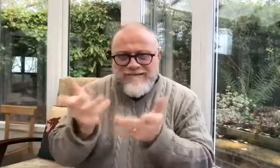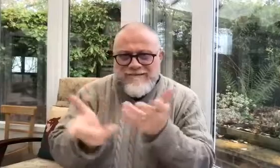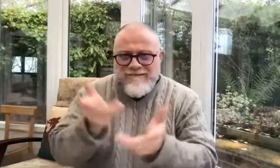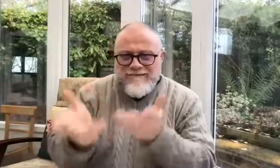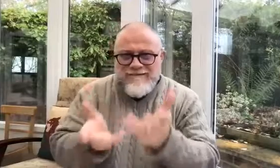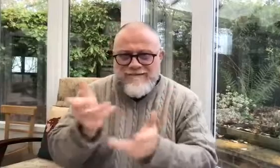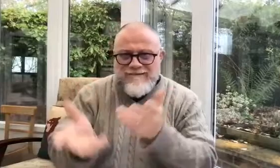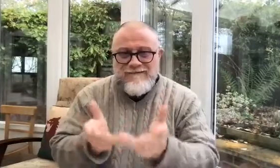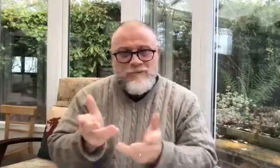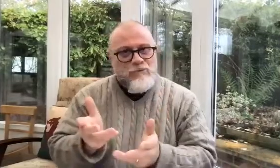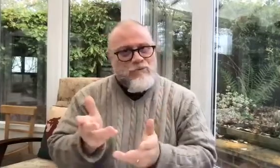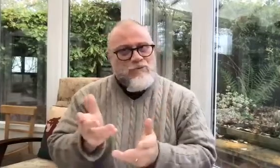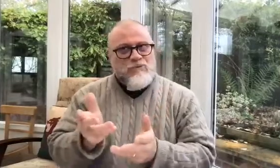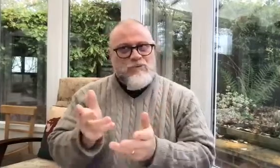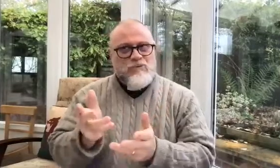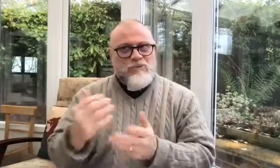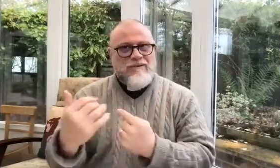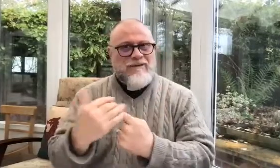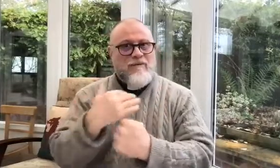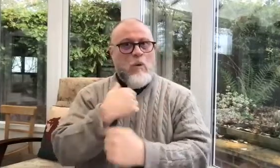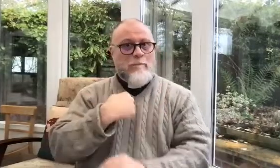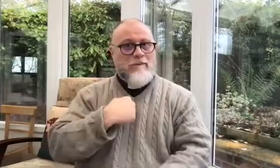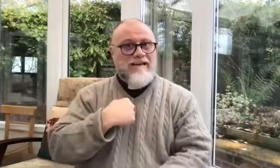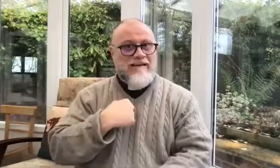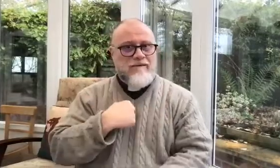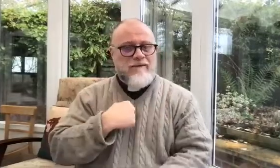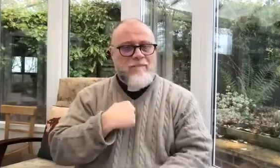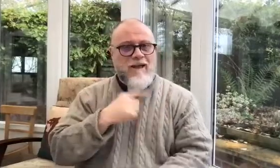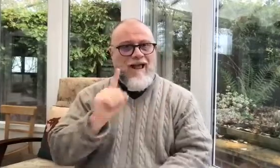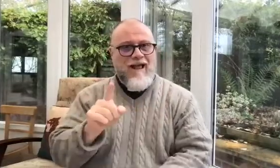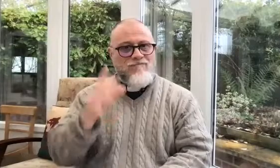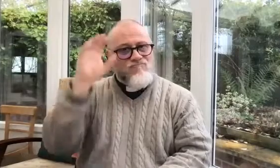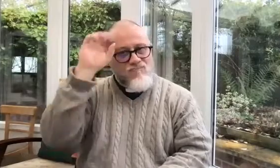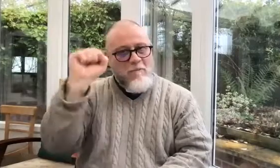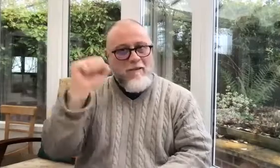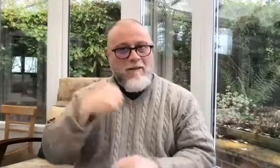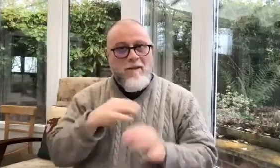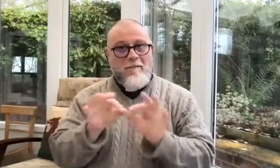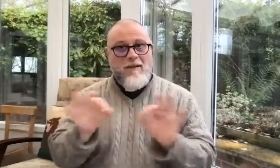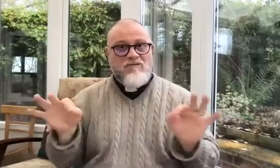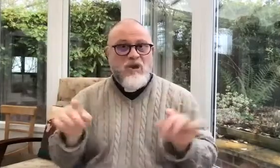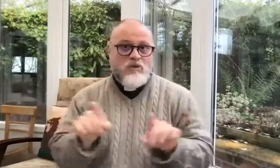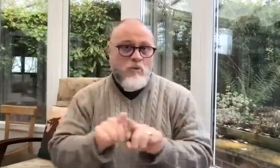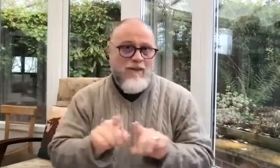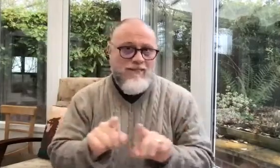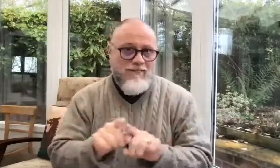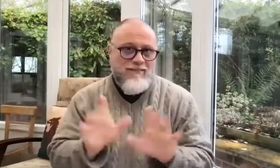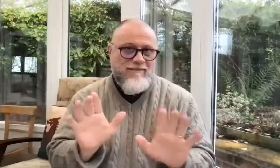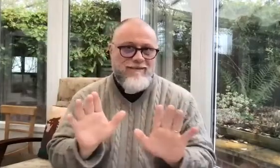felt apart from people. And as I was talking to them, it really influenced me. And I remembered the boundaries